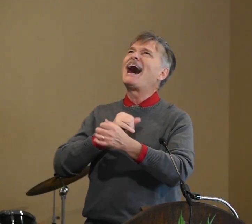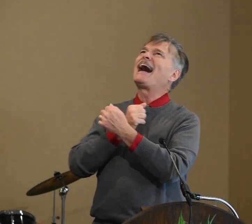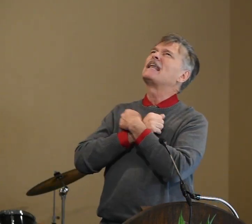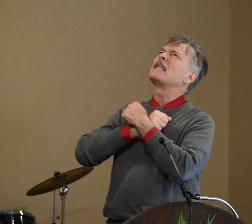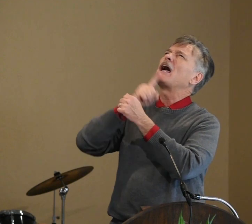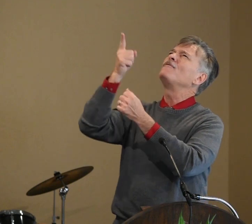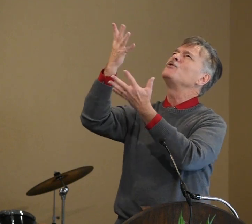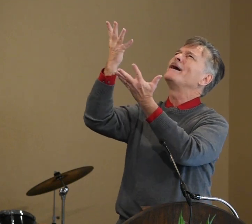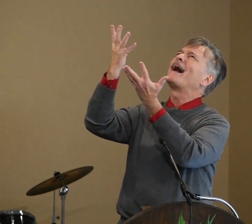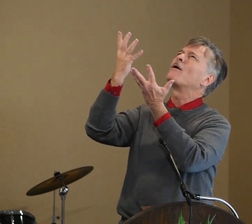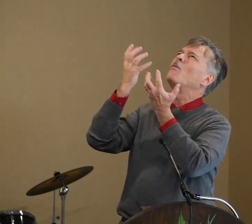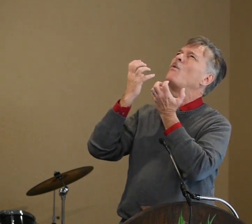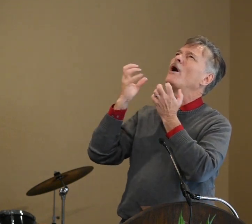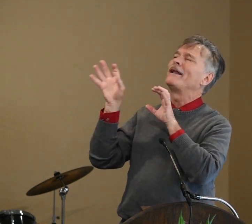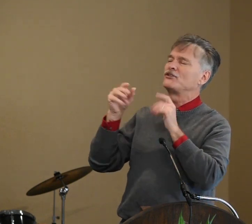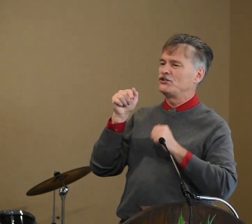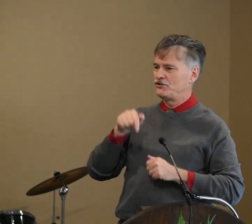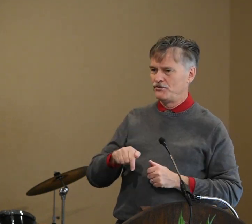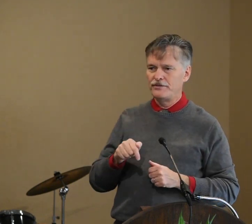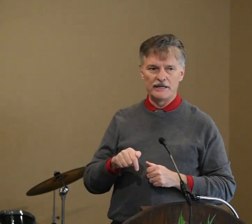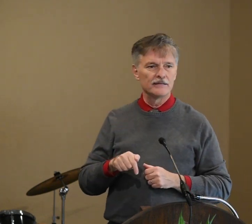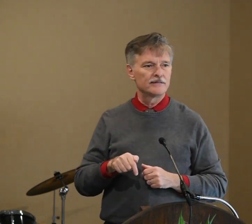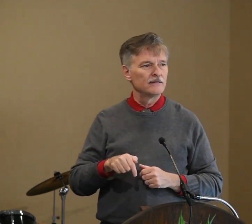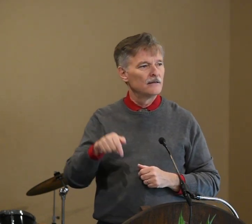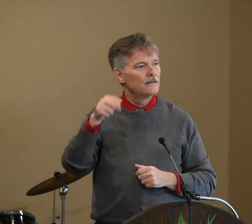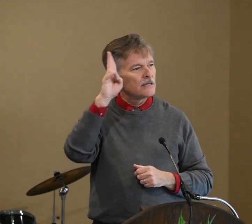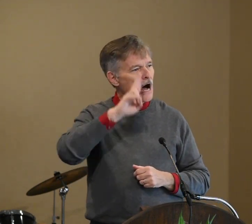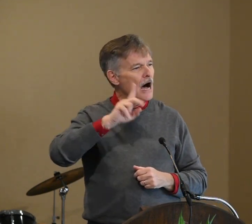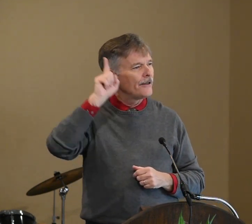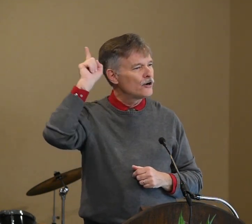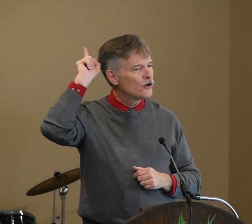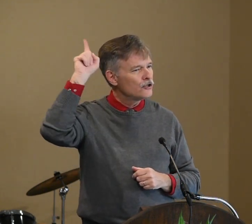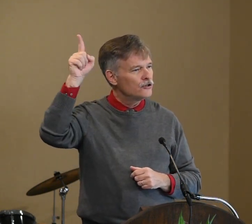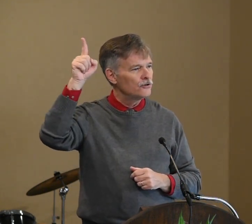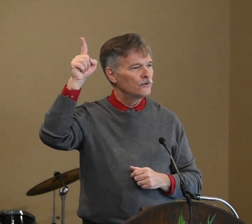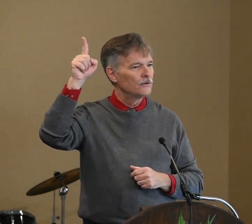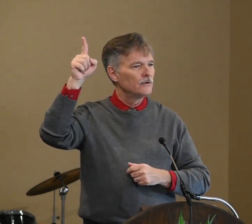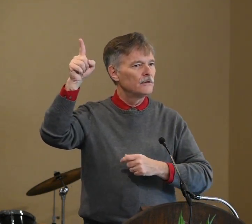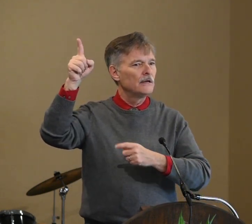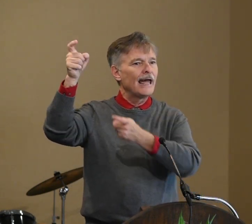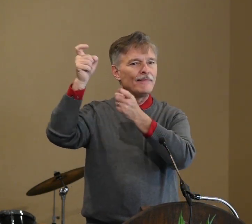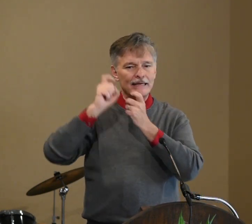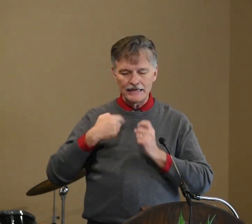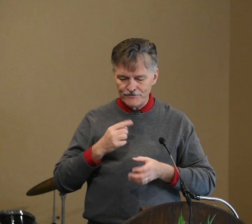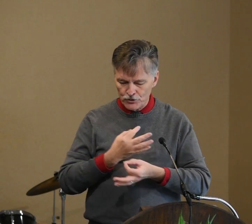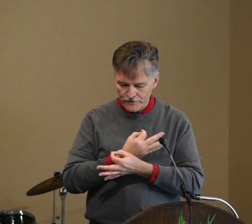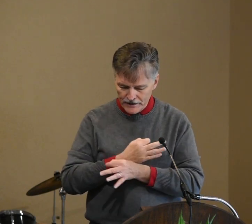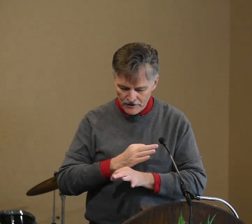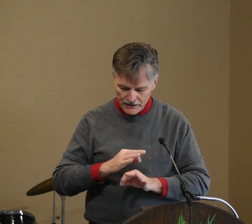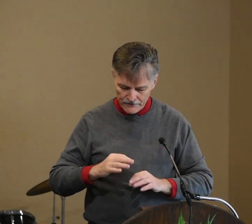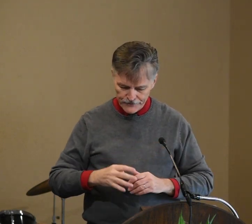I love you and I want to do this to honor you and the gift you have given me of